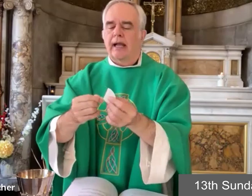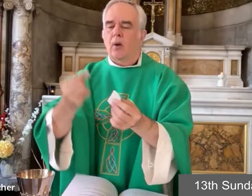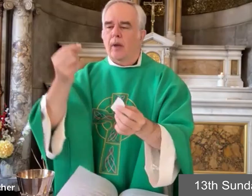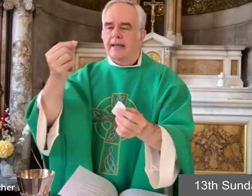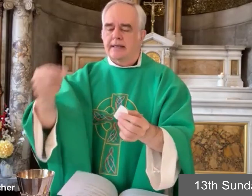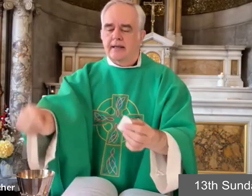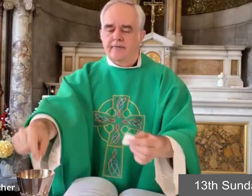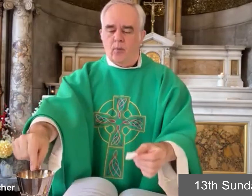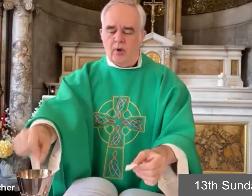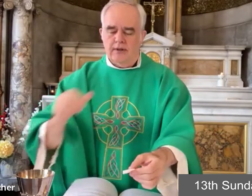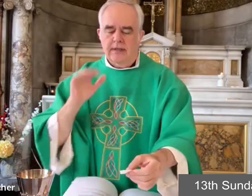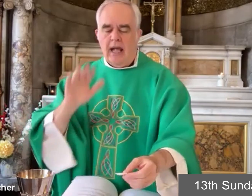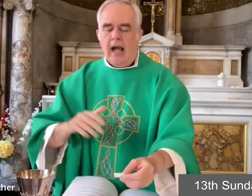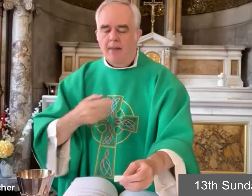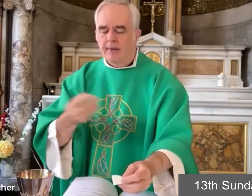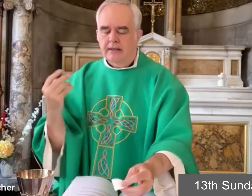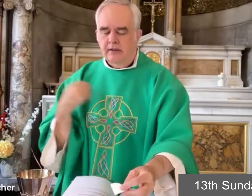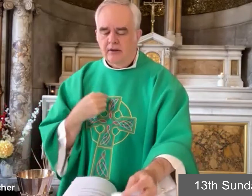take away the sins of the world, have mercy on us.